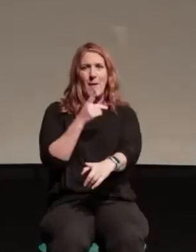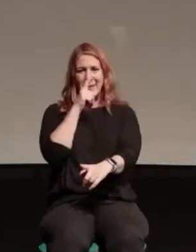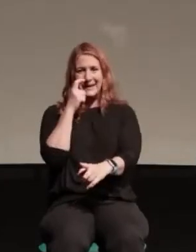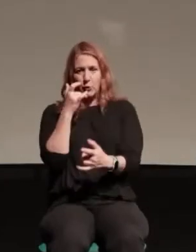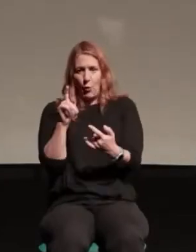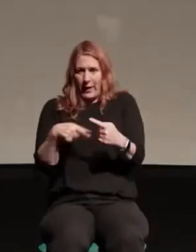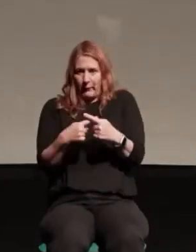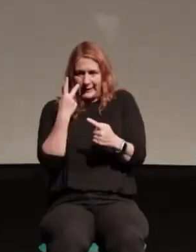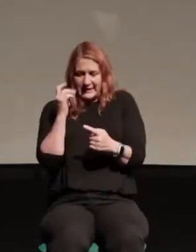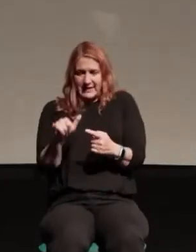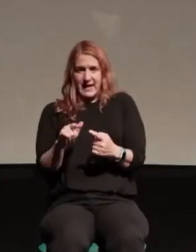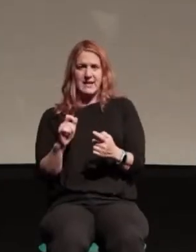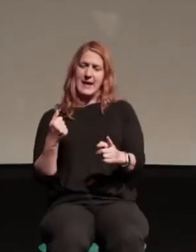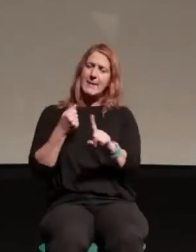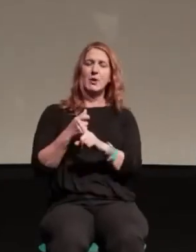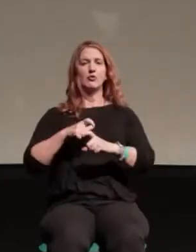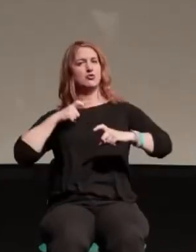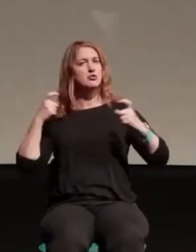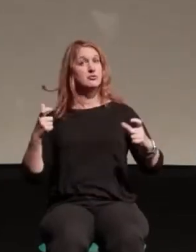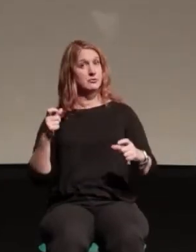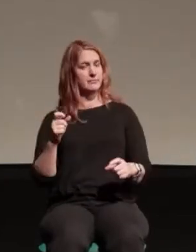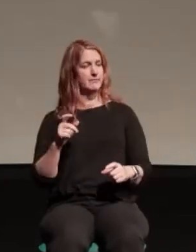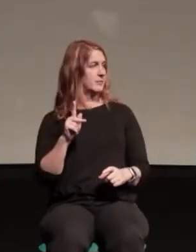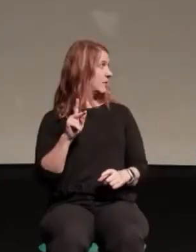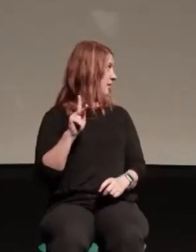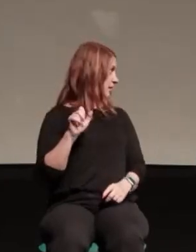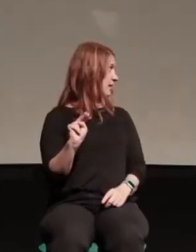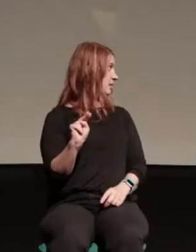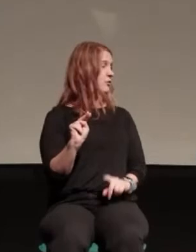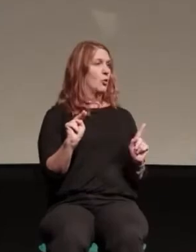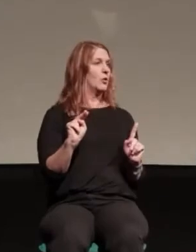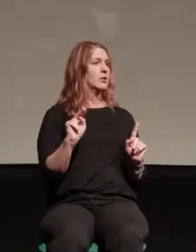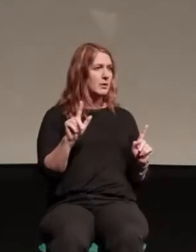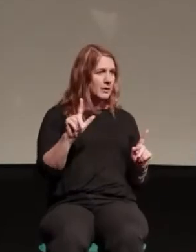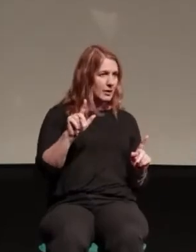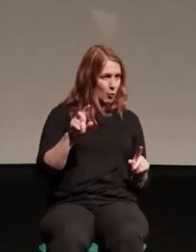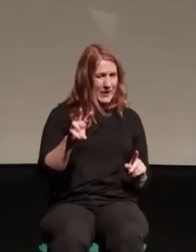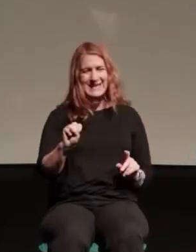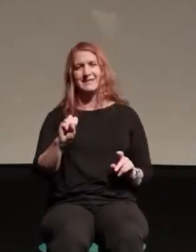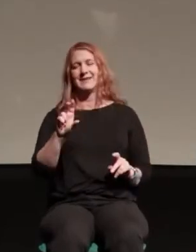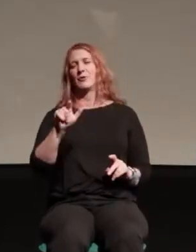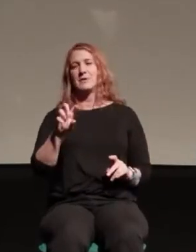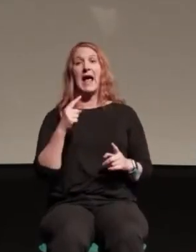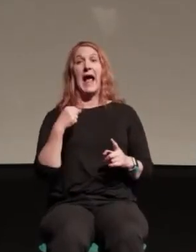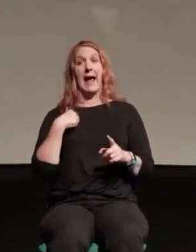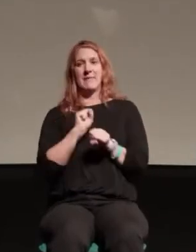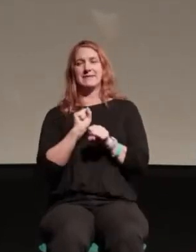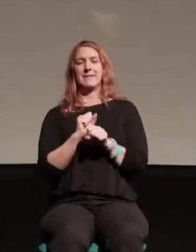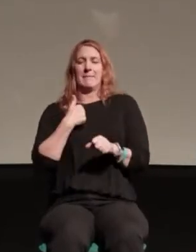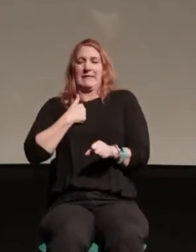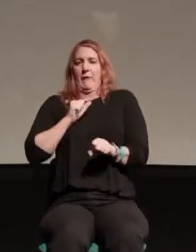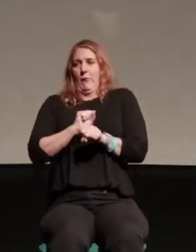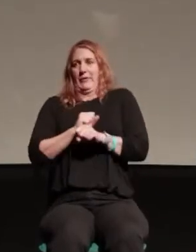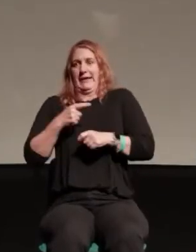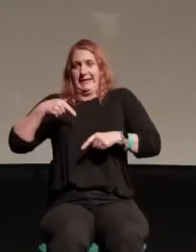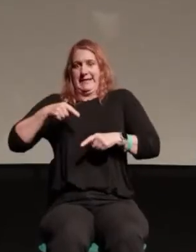impact is huge. I just want to say that I've been in this system for 20 years now, which